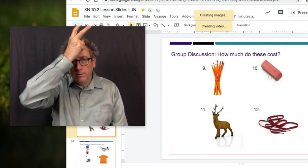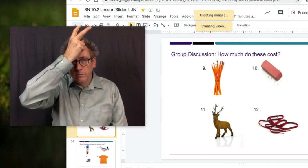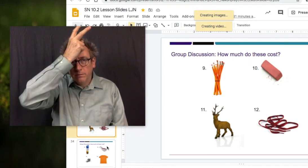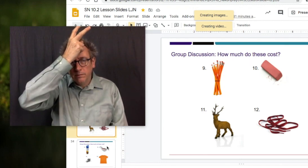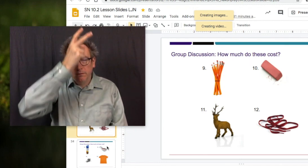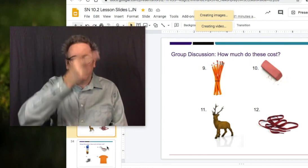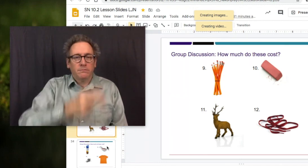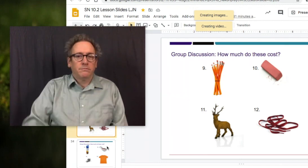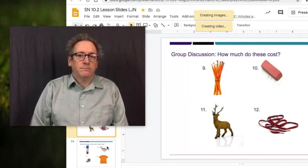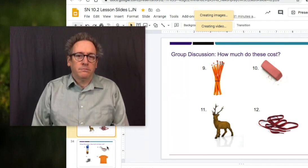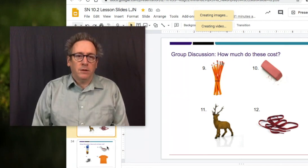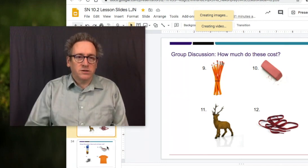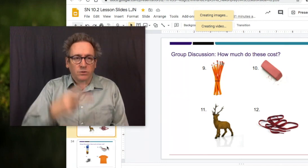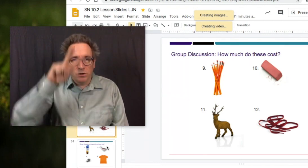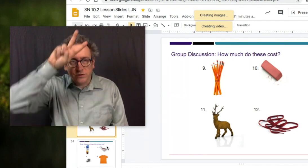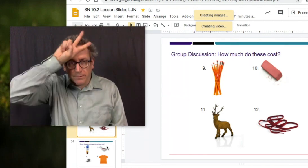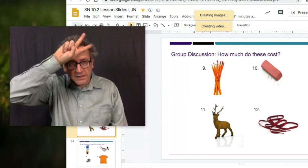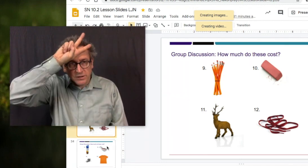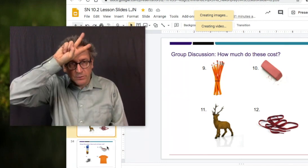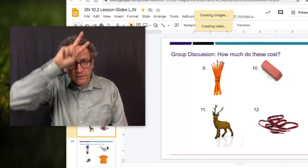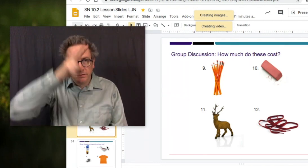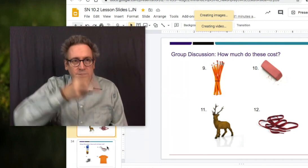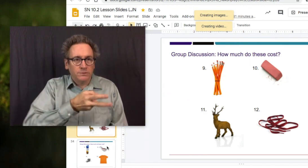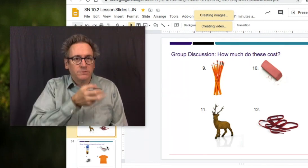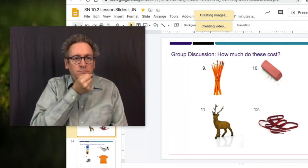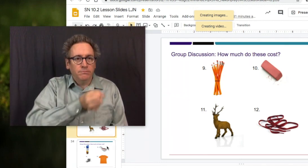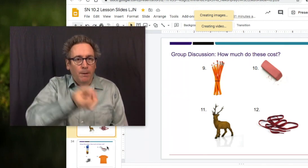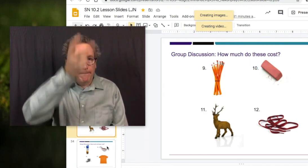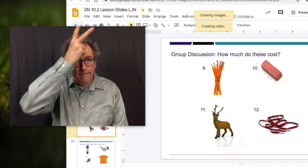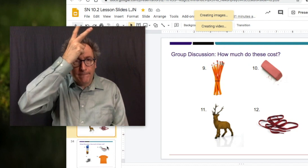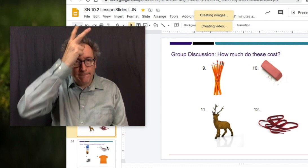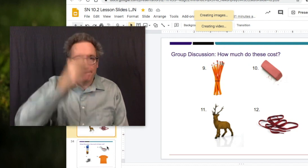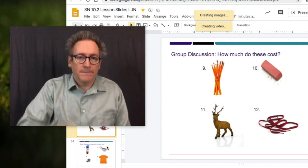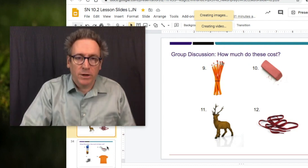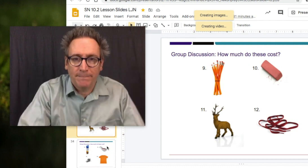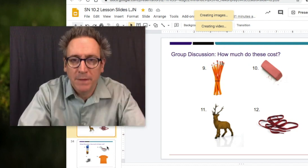boom. Also, goats are a bit stupid. So, boom,